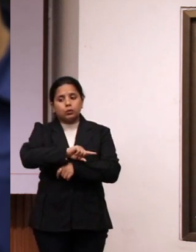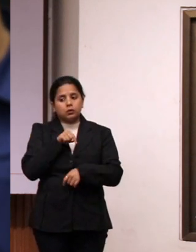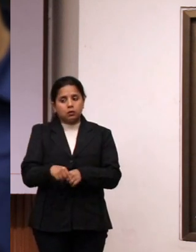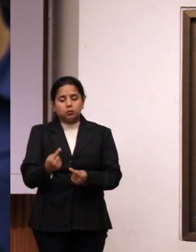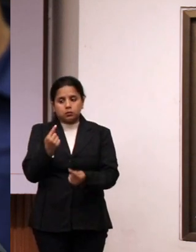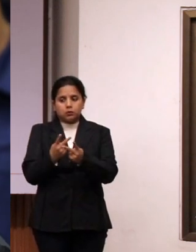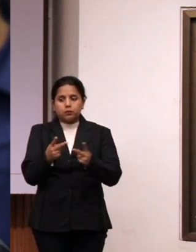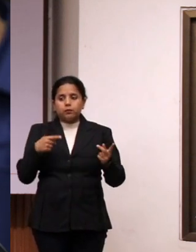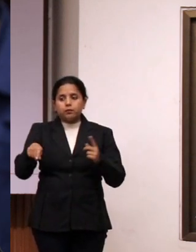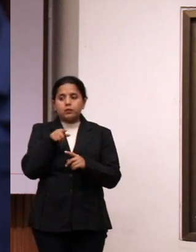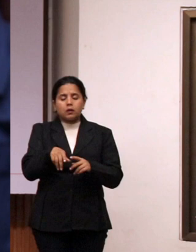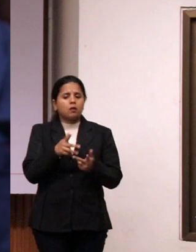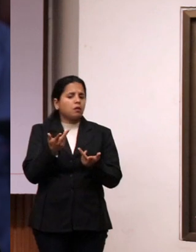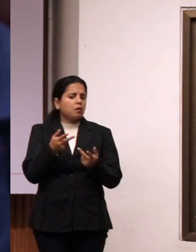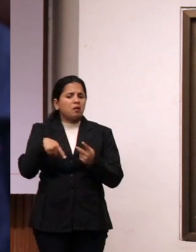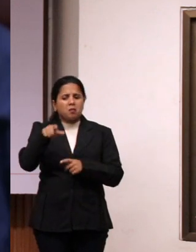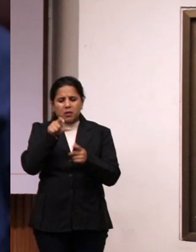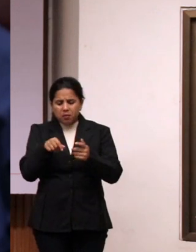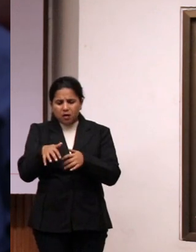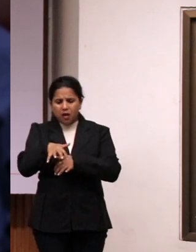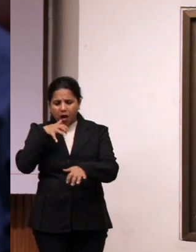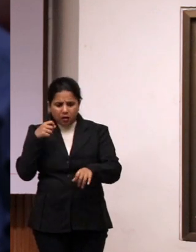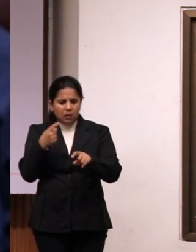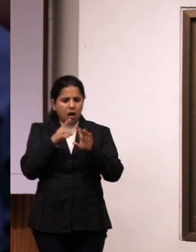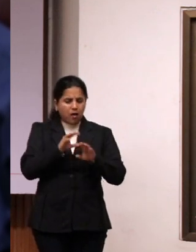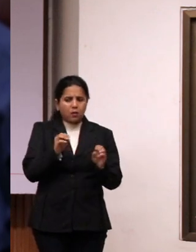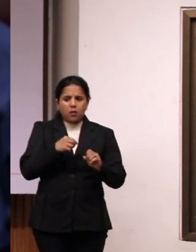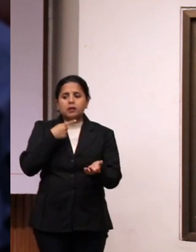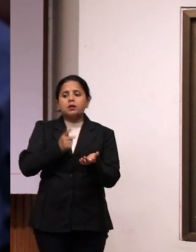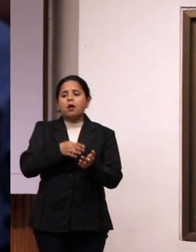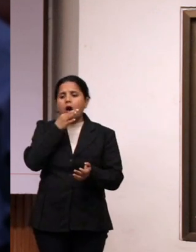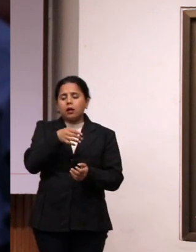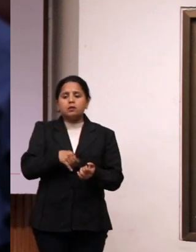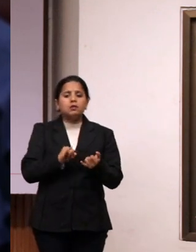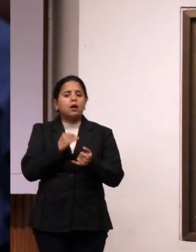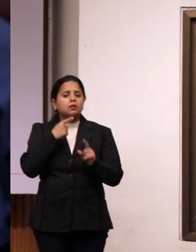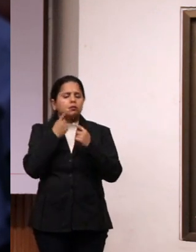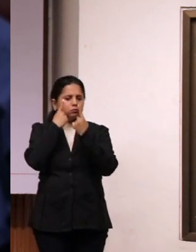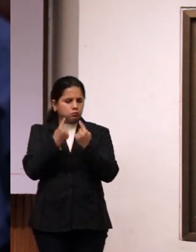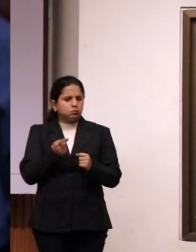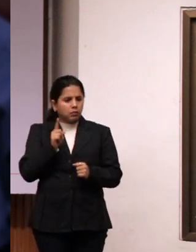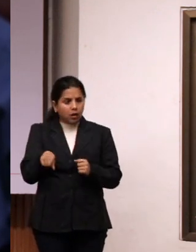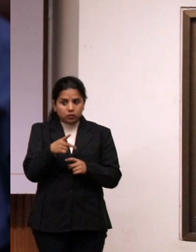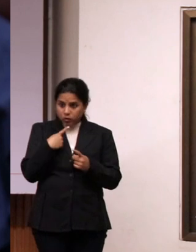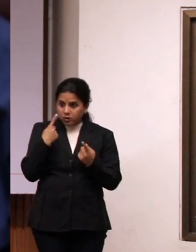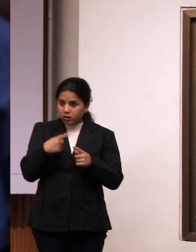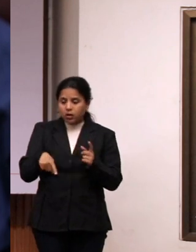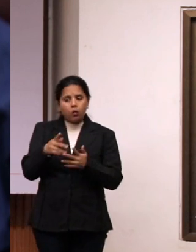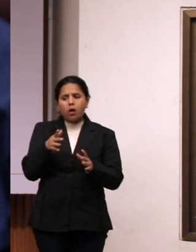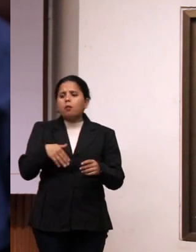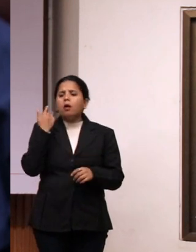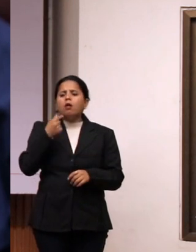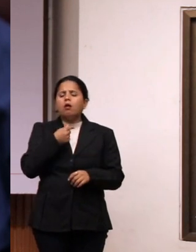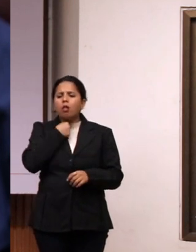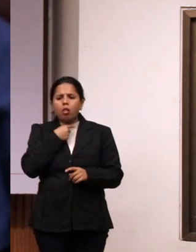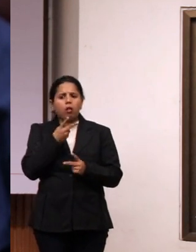plantation season, invasive species, non-native, wherein we have demanded SIT investigation. Into whatever frauds have been